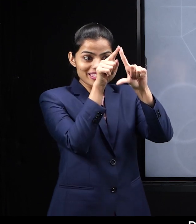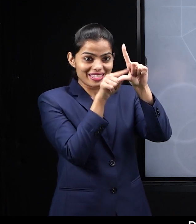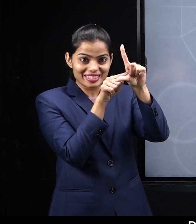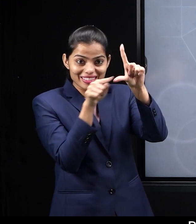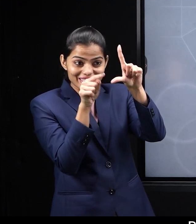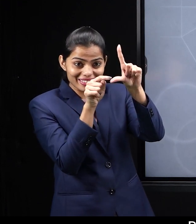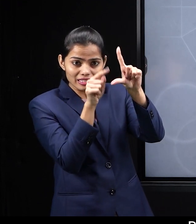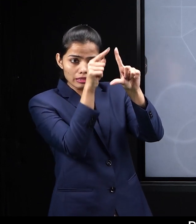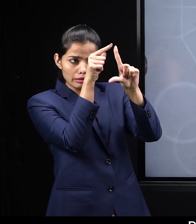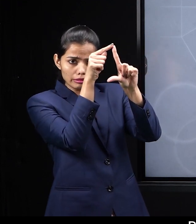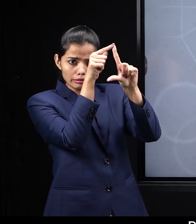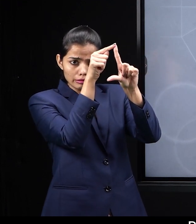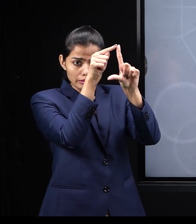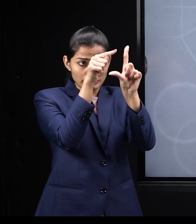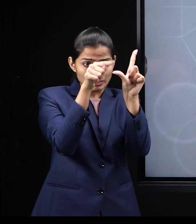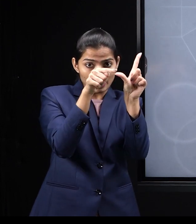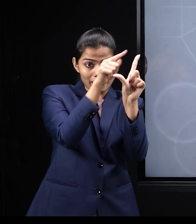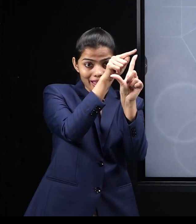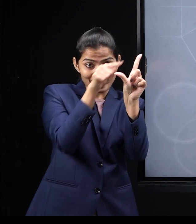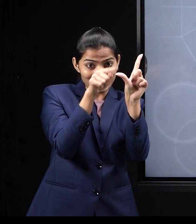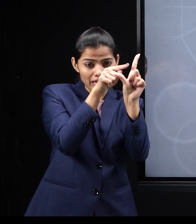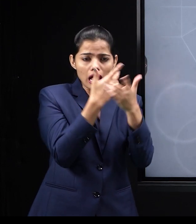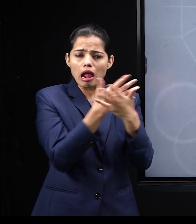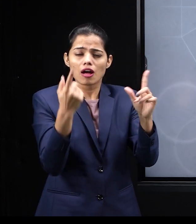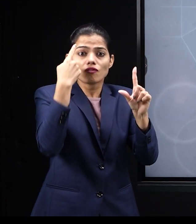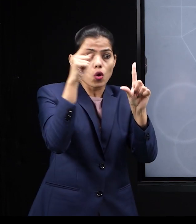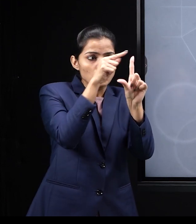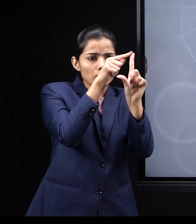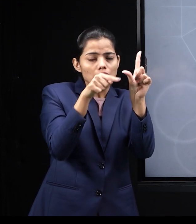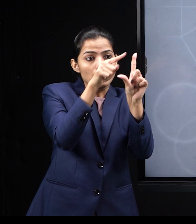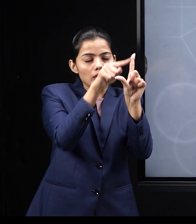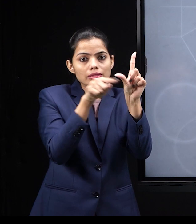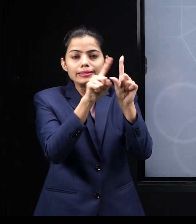Right angle hypotenuse side, criteria for congruency.